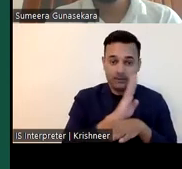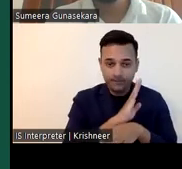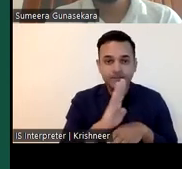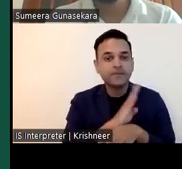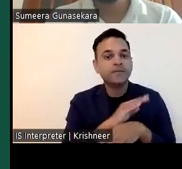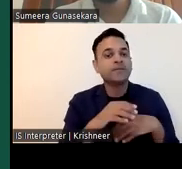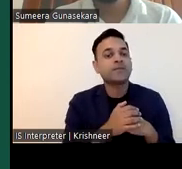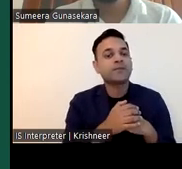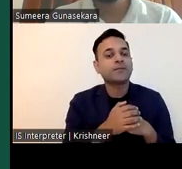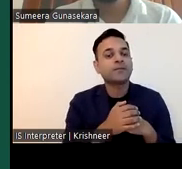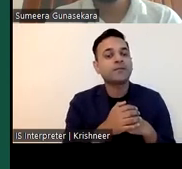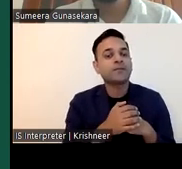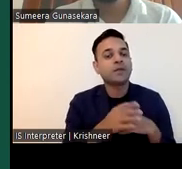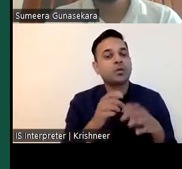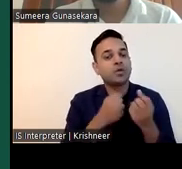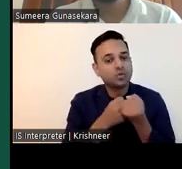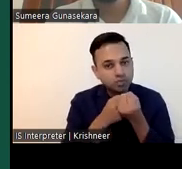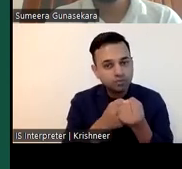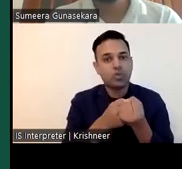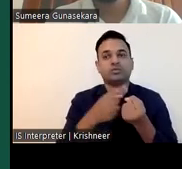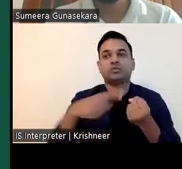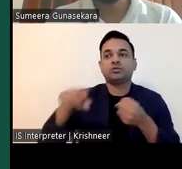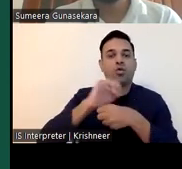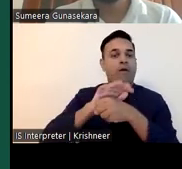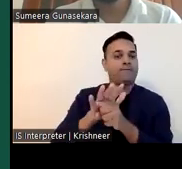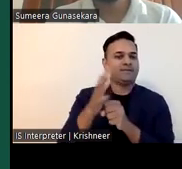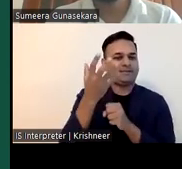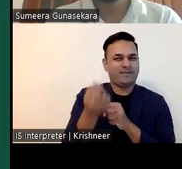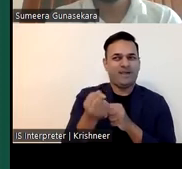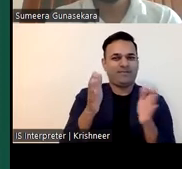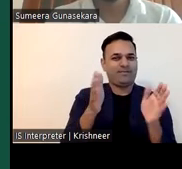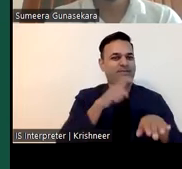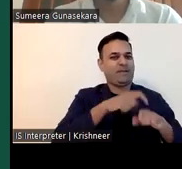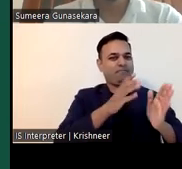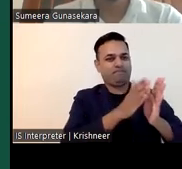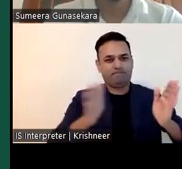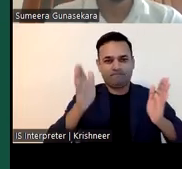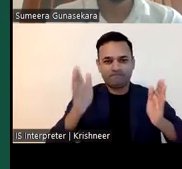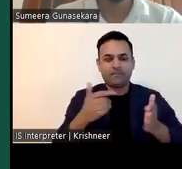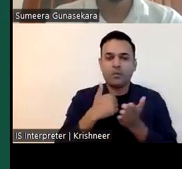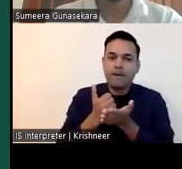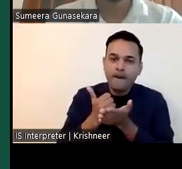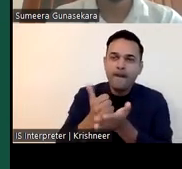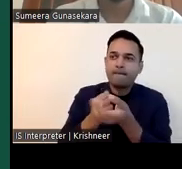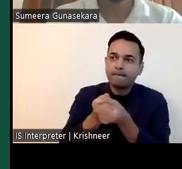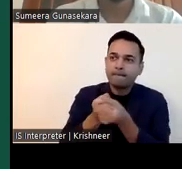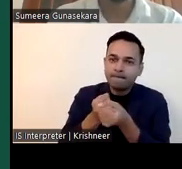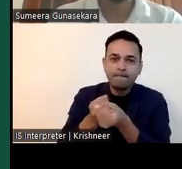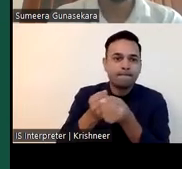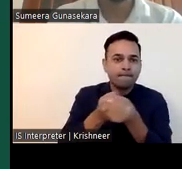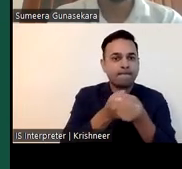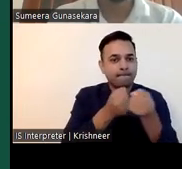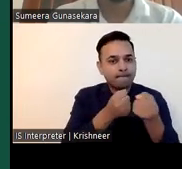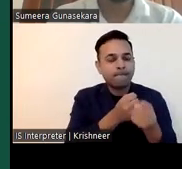we are sharing, we also give the opportunity for the care leavers through our network, scholarship for